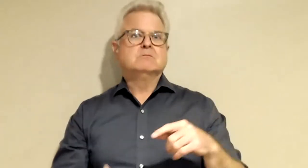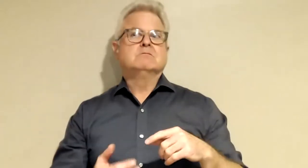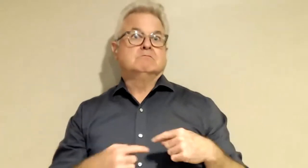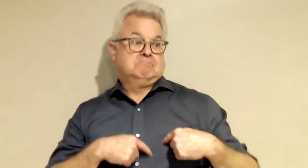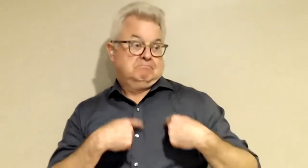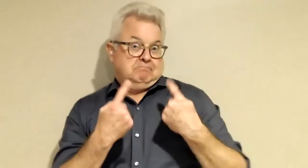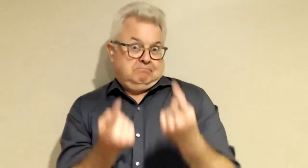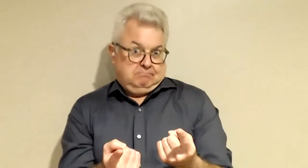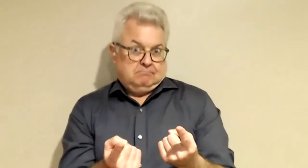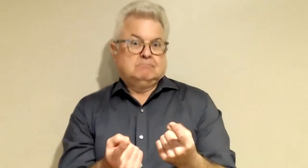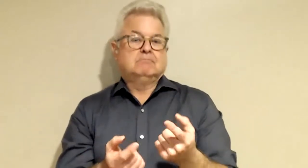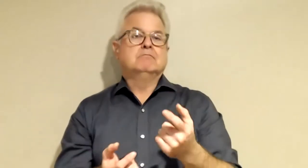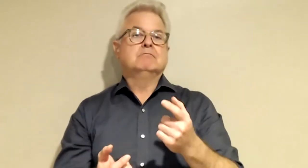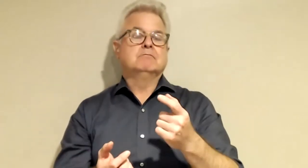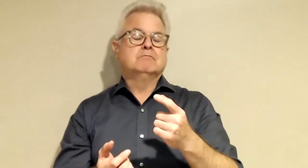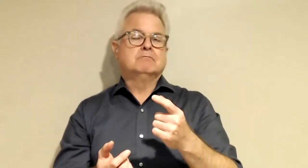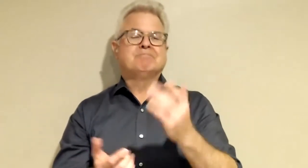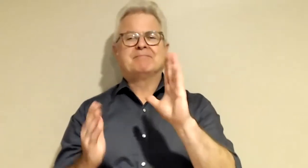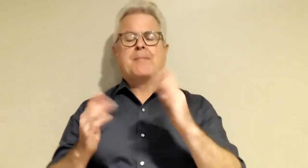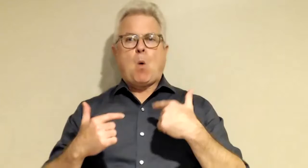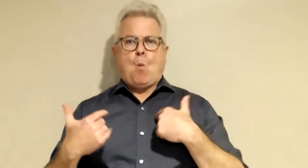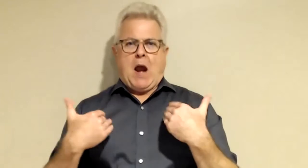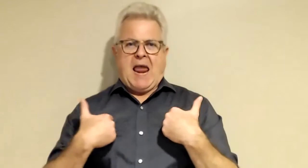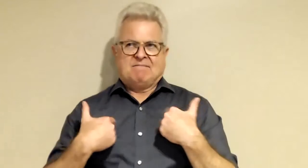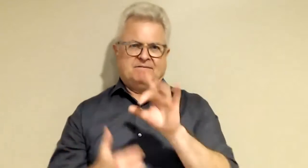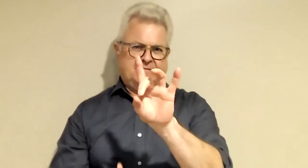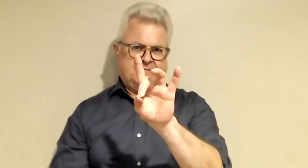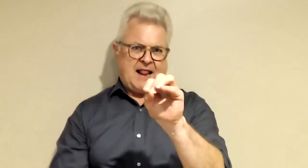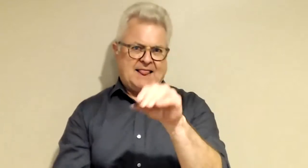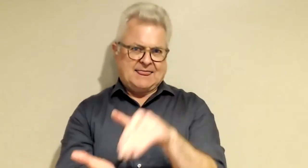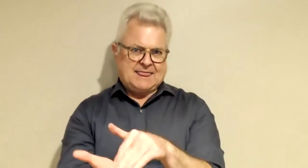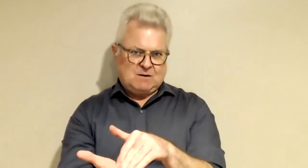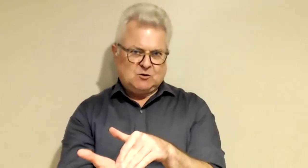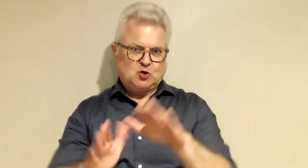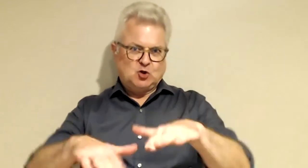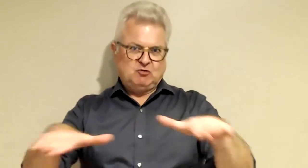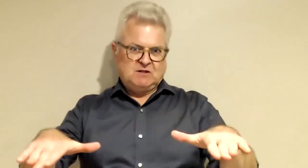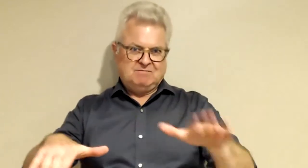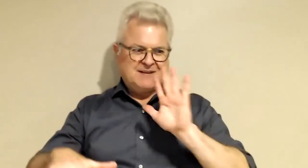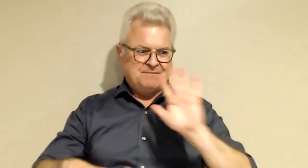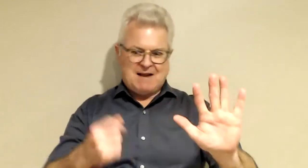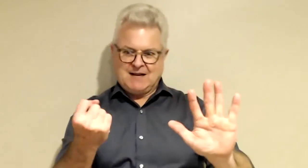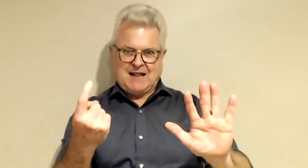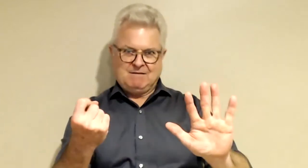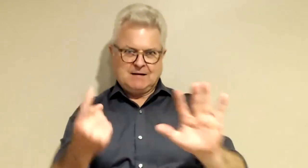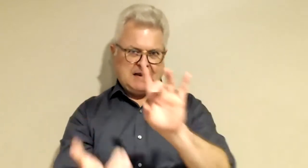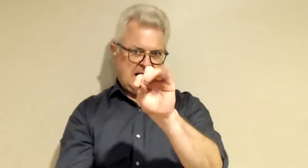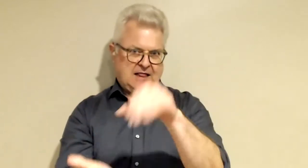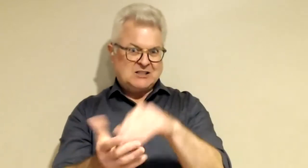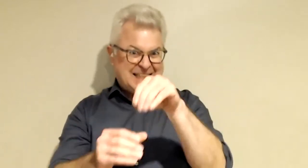here throughout the school districts and also many of the facilities. We have 80,000 youth in our state from the ages